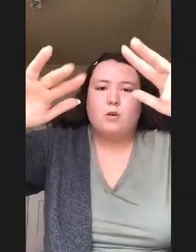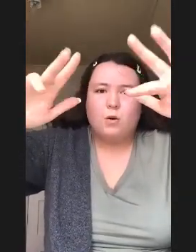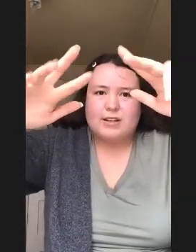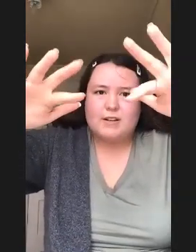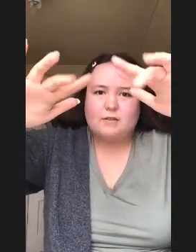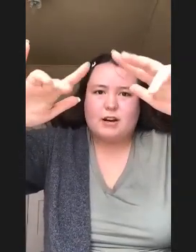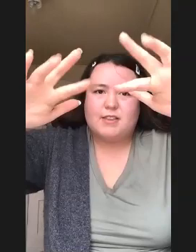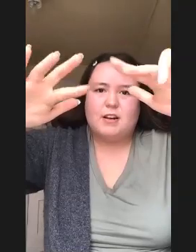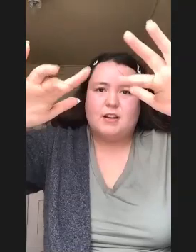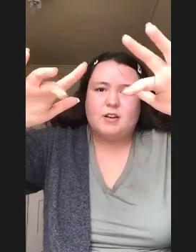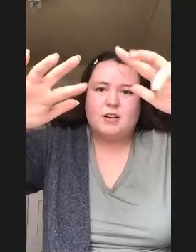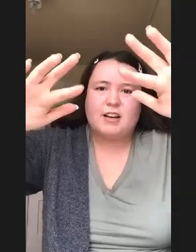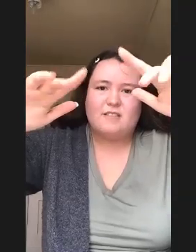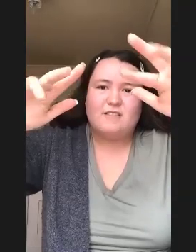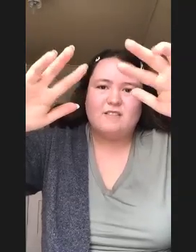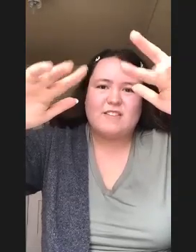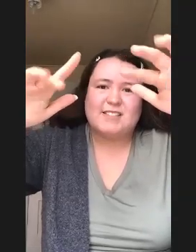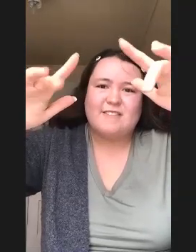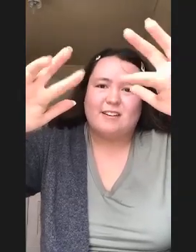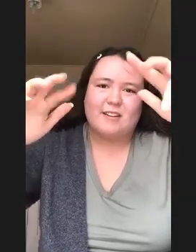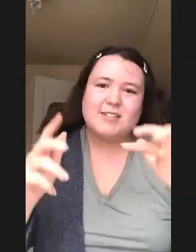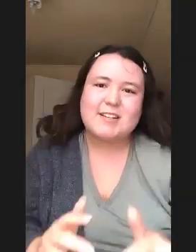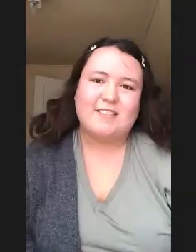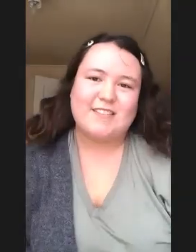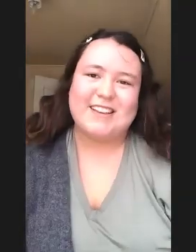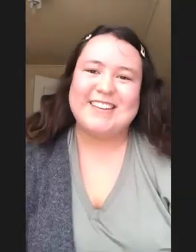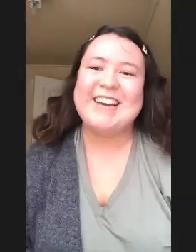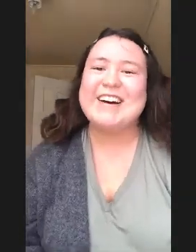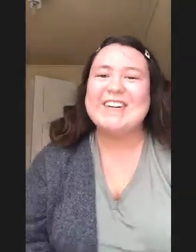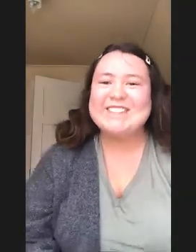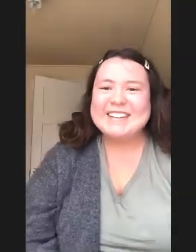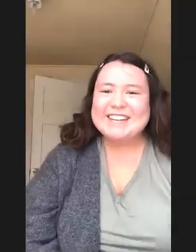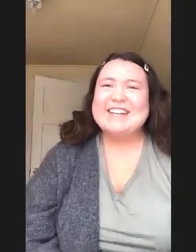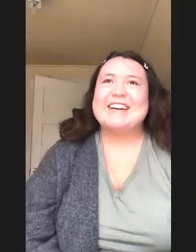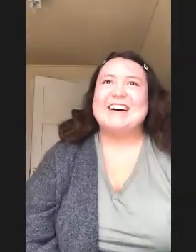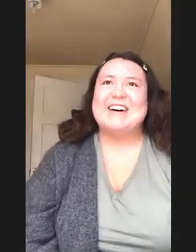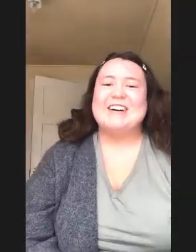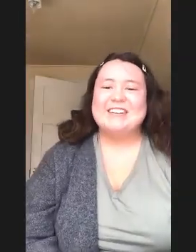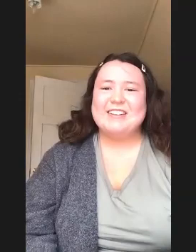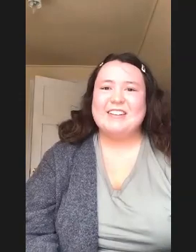hold it right there, kind of fancy fingers kind of thing. uh,